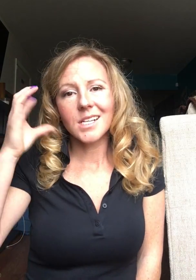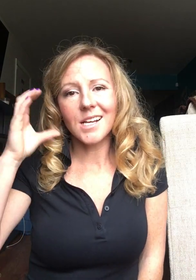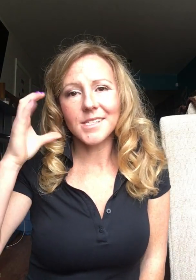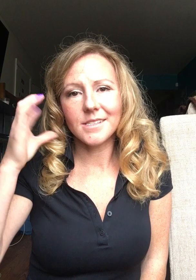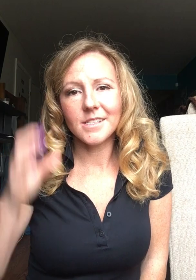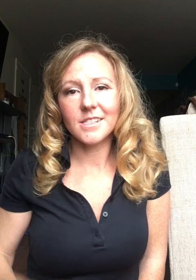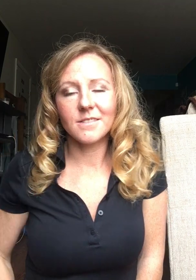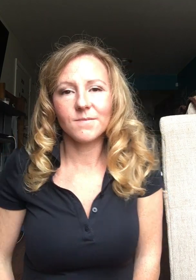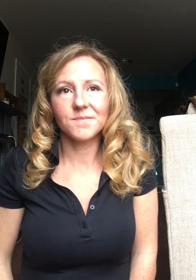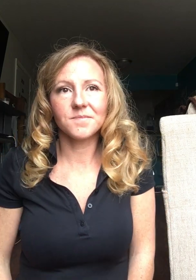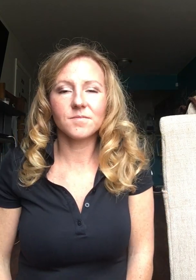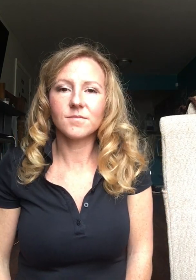Cousins.